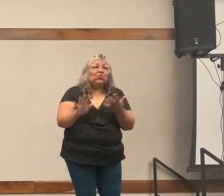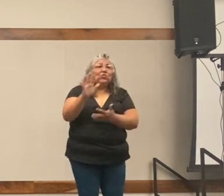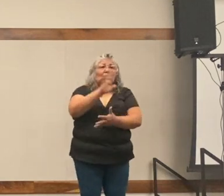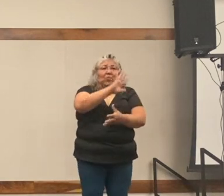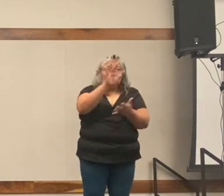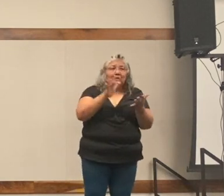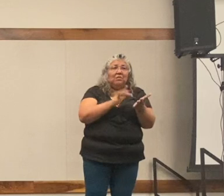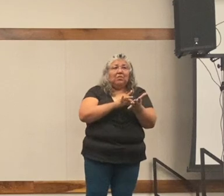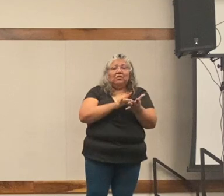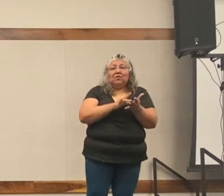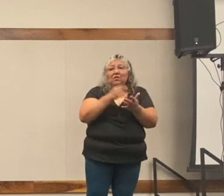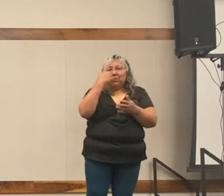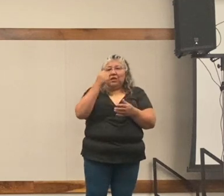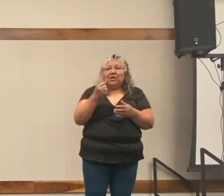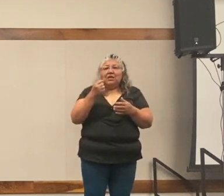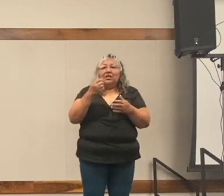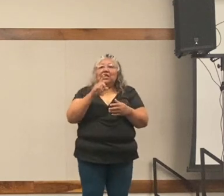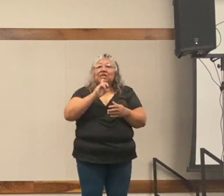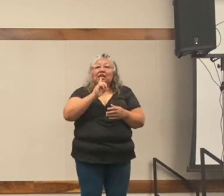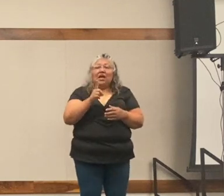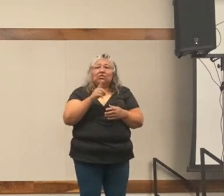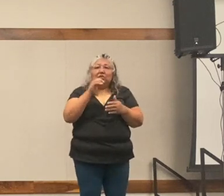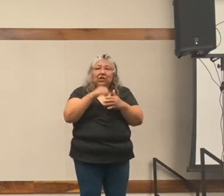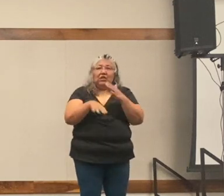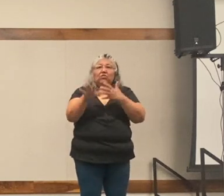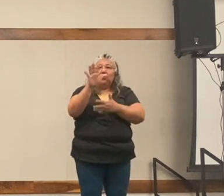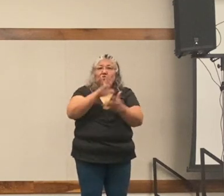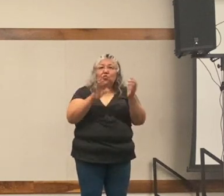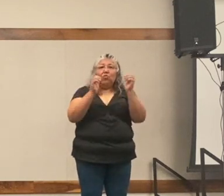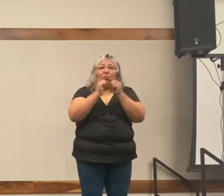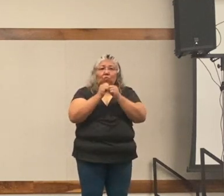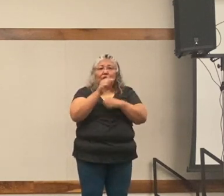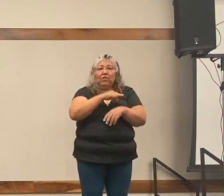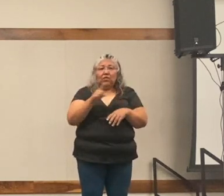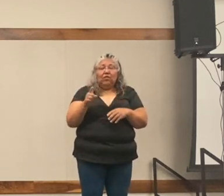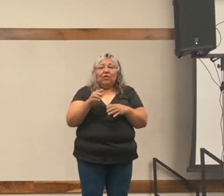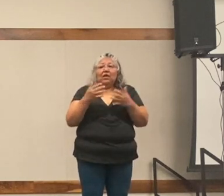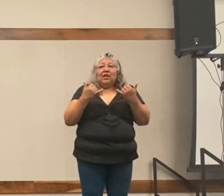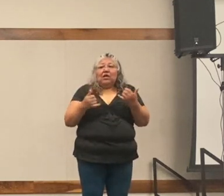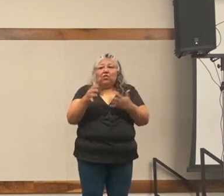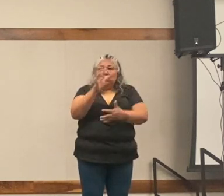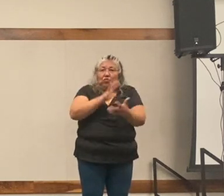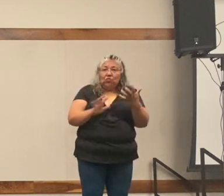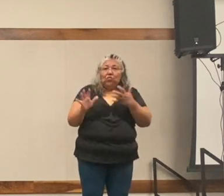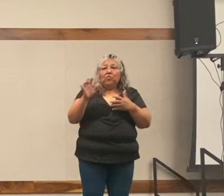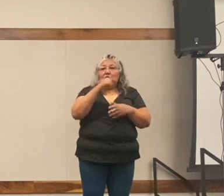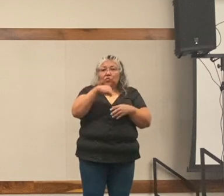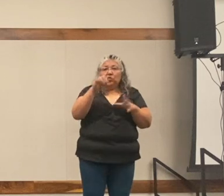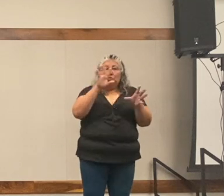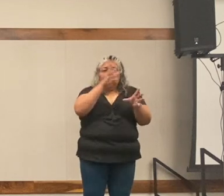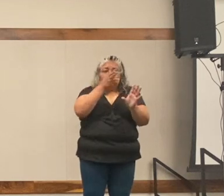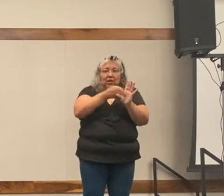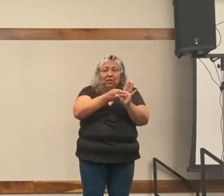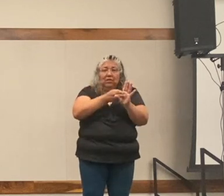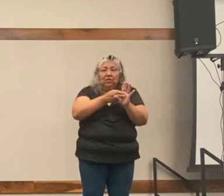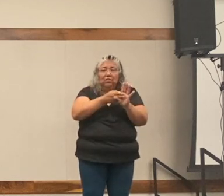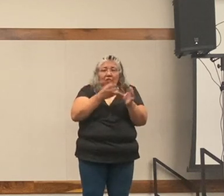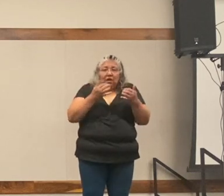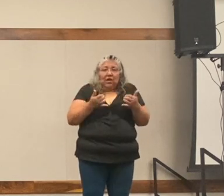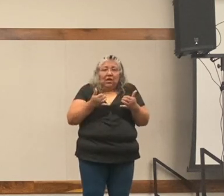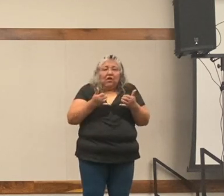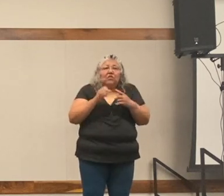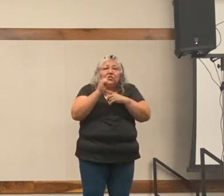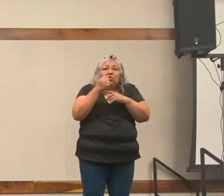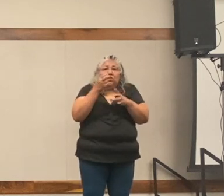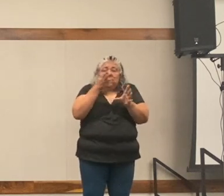in, because he is actually in the storm with you. And your storms that you are in right now, your situations that you're in